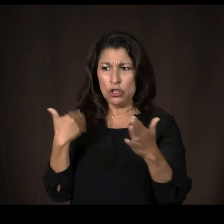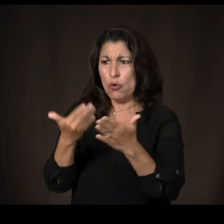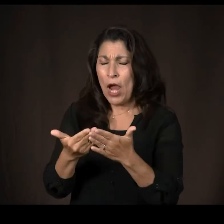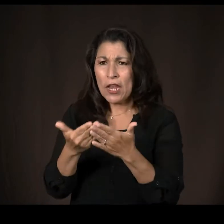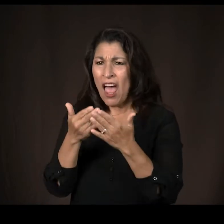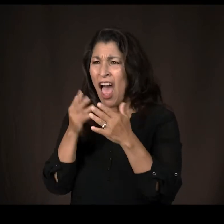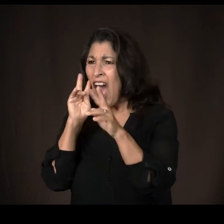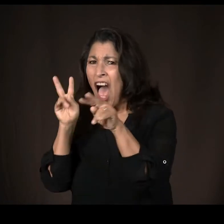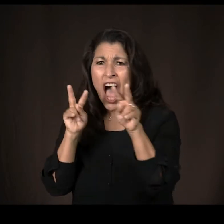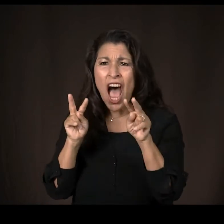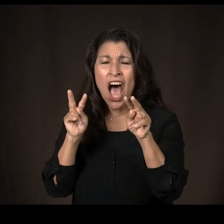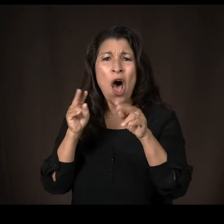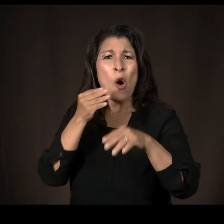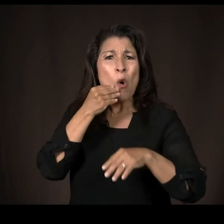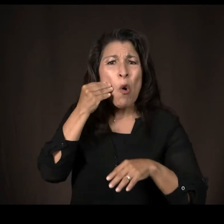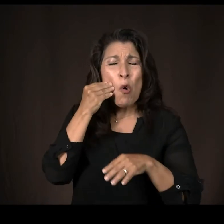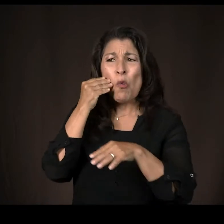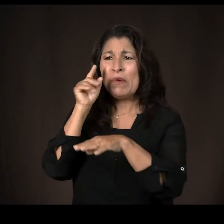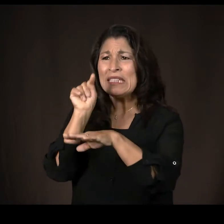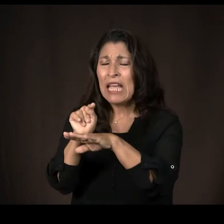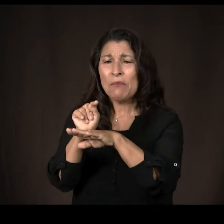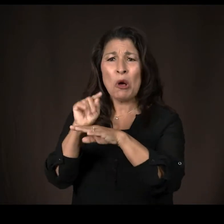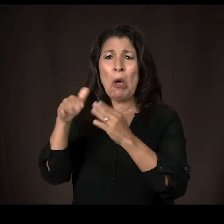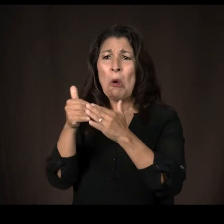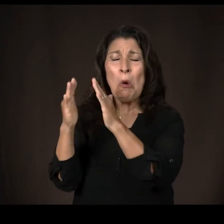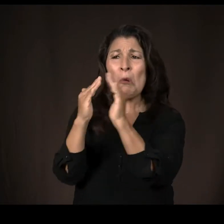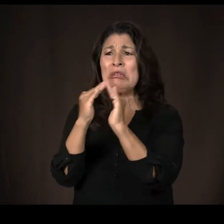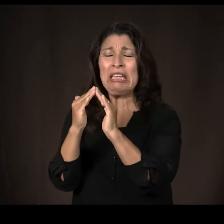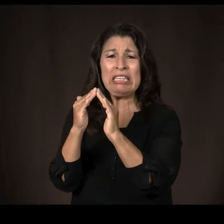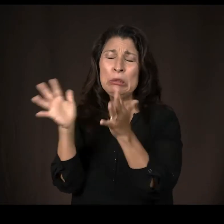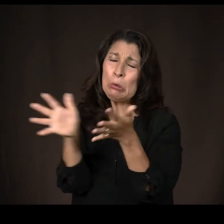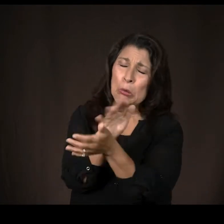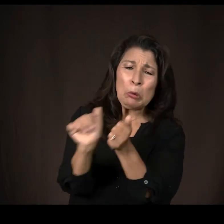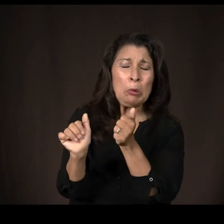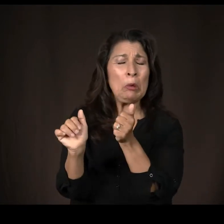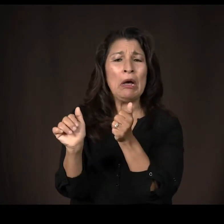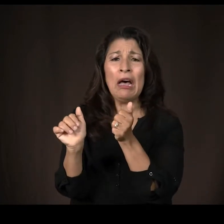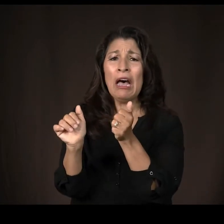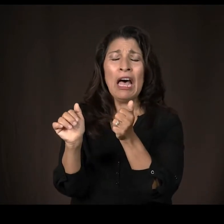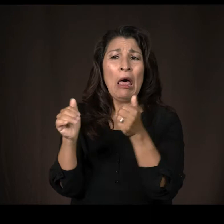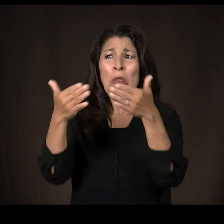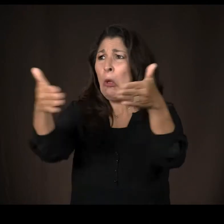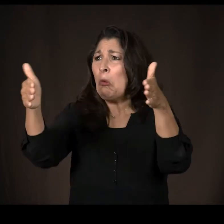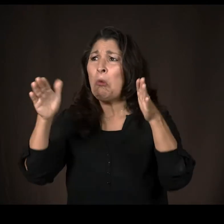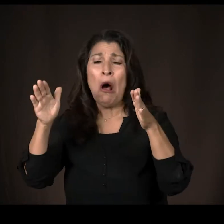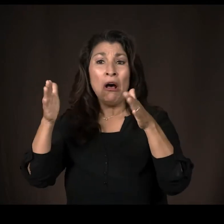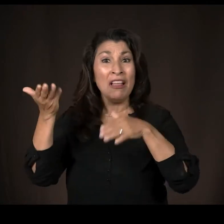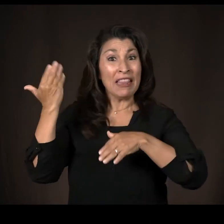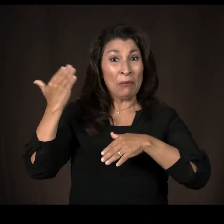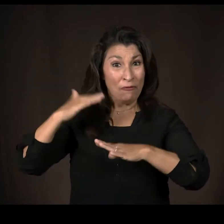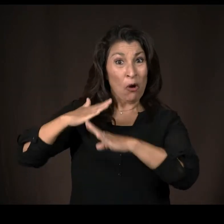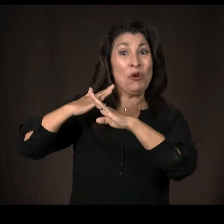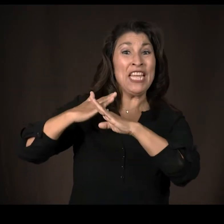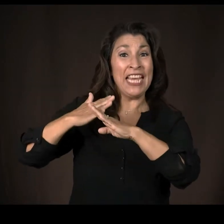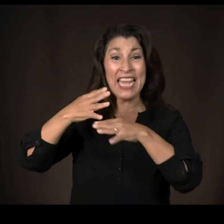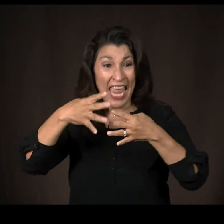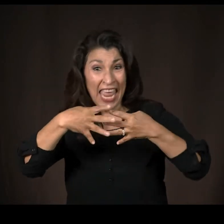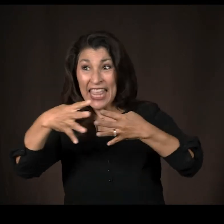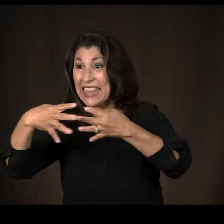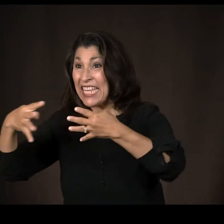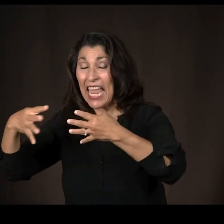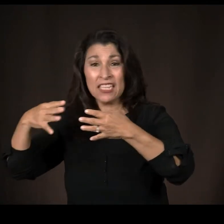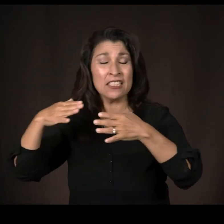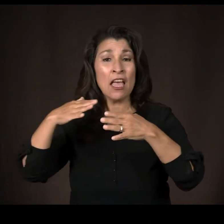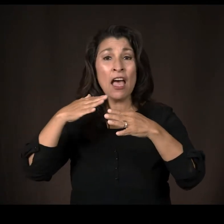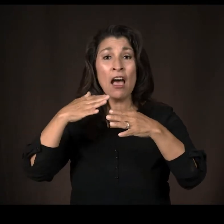their homes, and the entire city had been destroyed. And the protective wall and gates around the city had all been destroyed